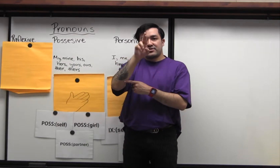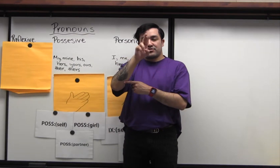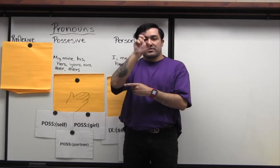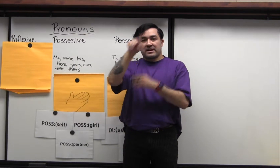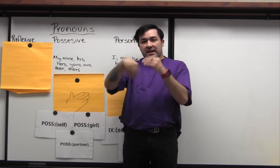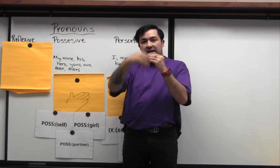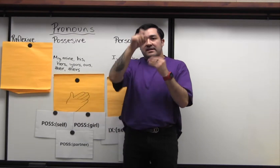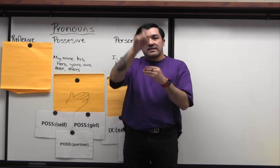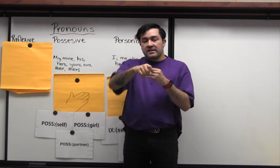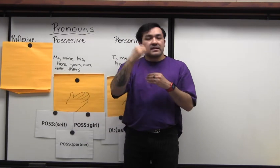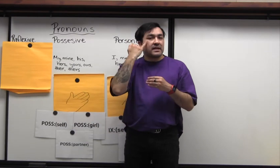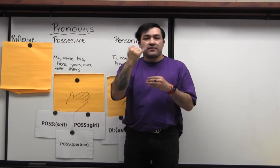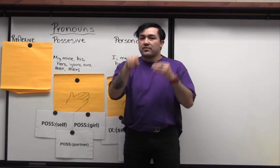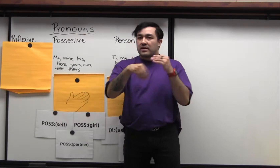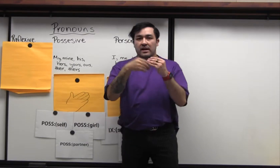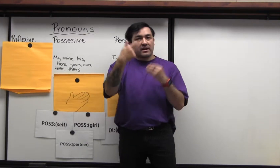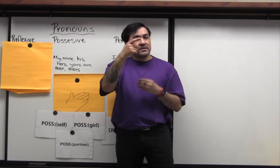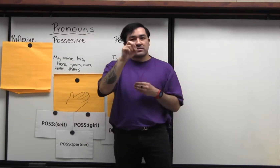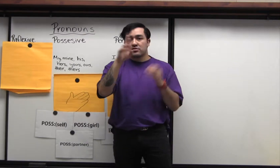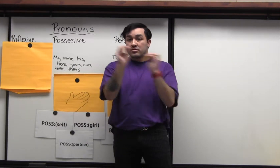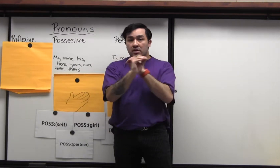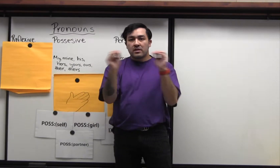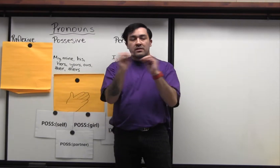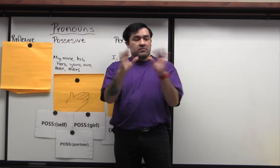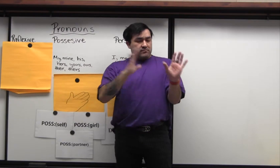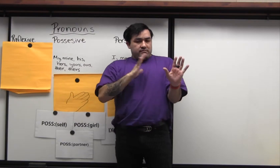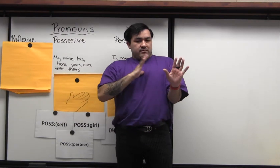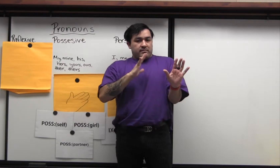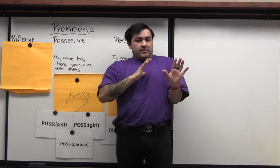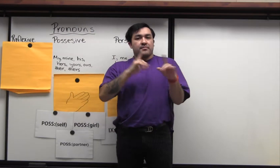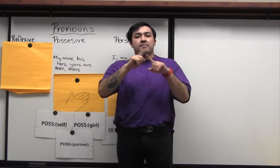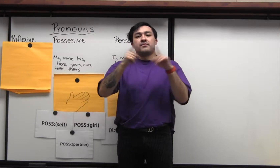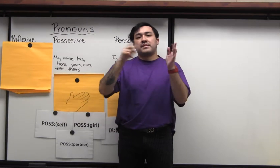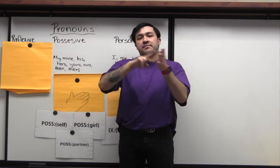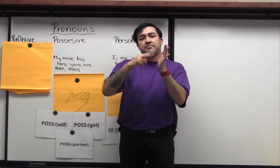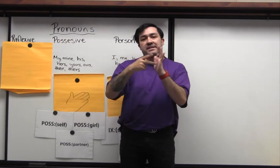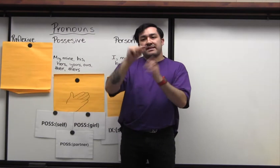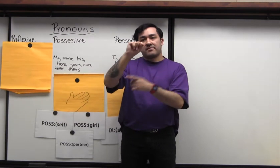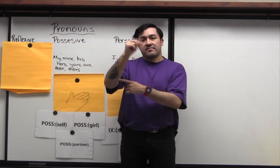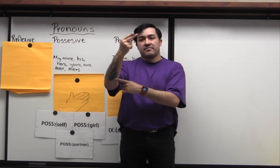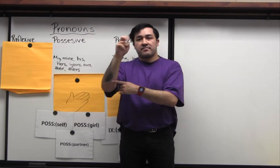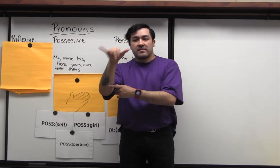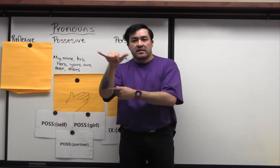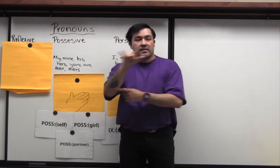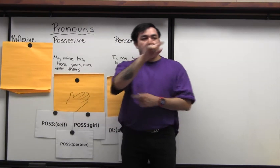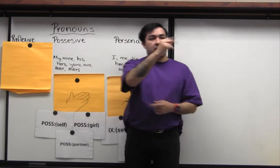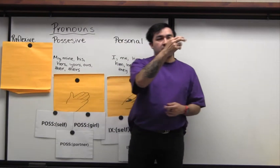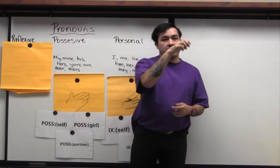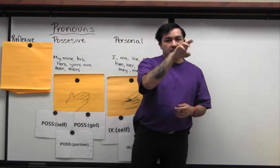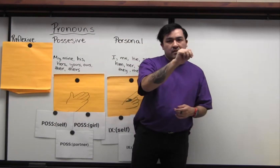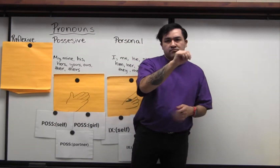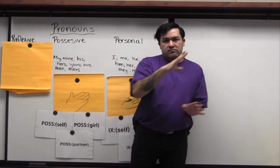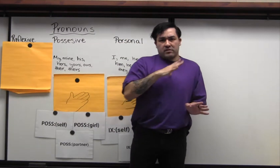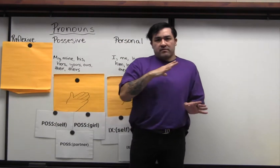man, woman, all of those have to be applied. You can't just point or use the different hand shapes. Um, Everything